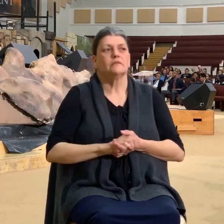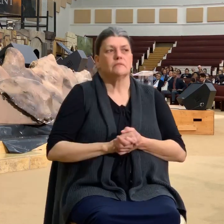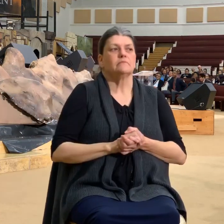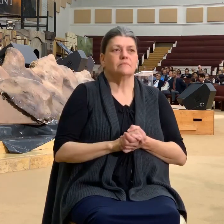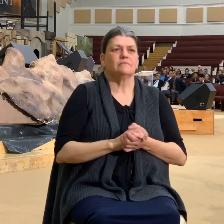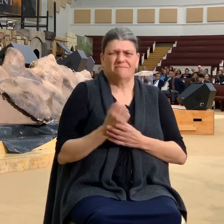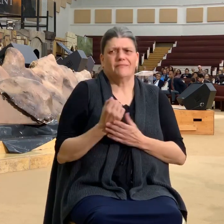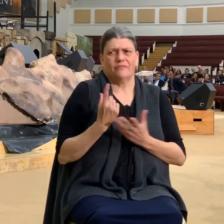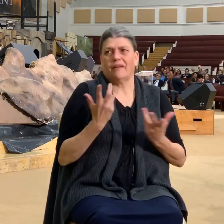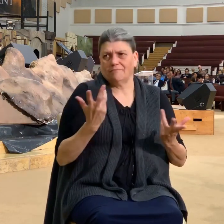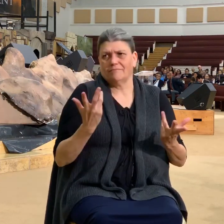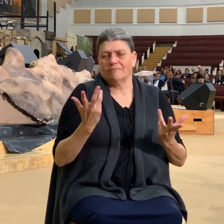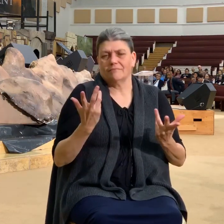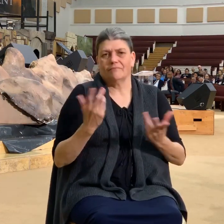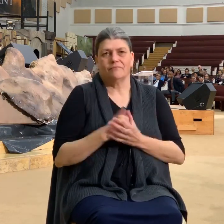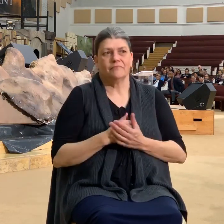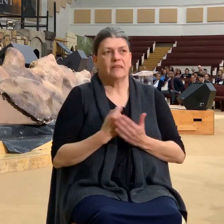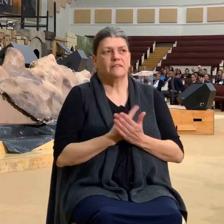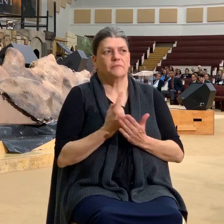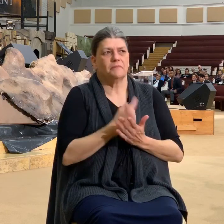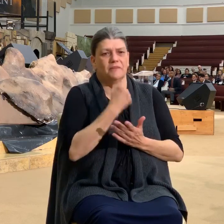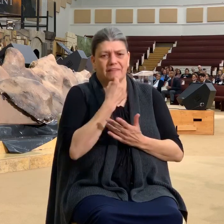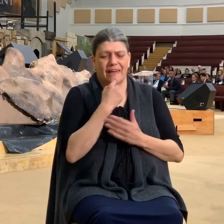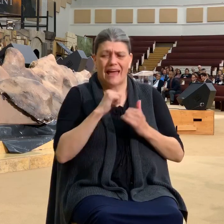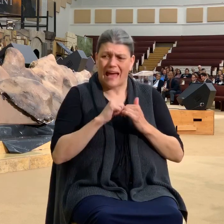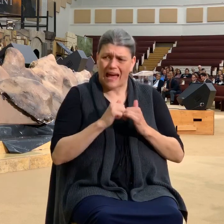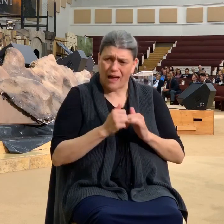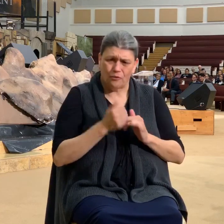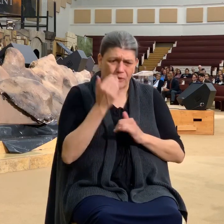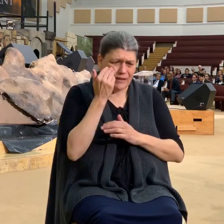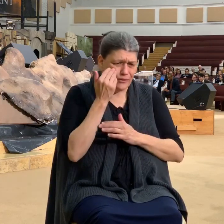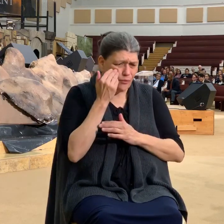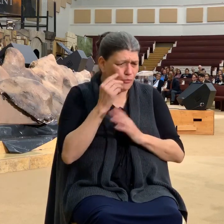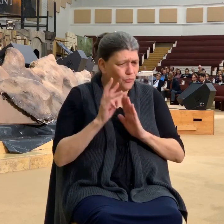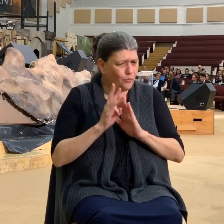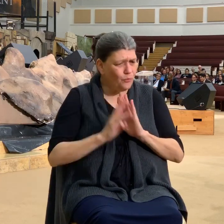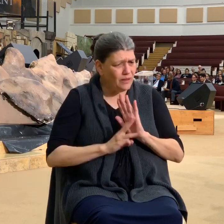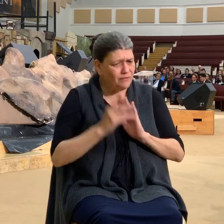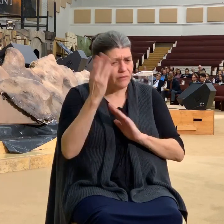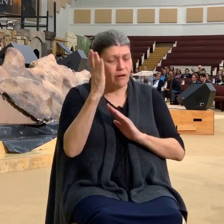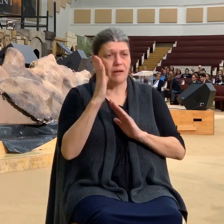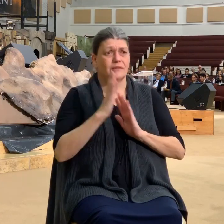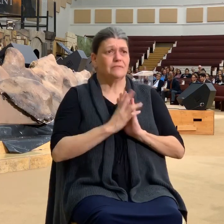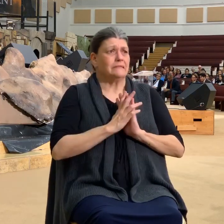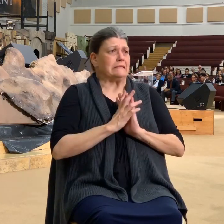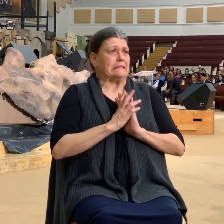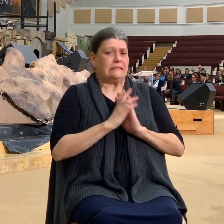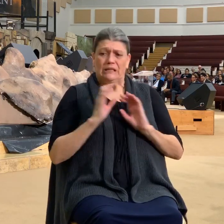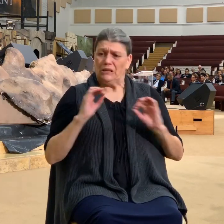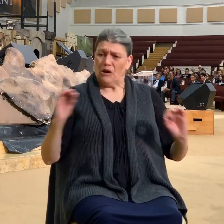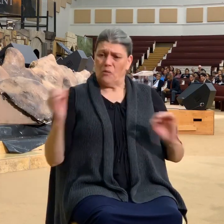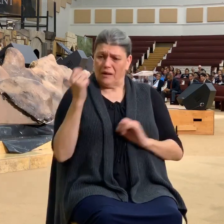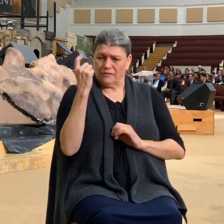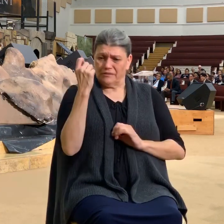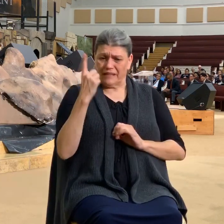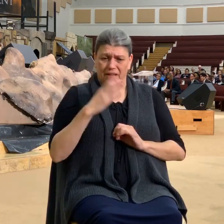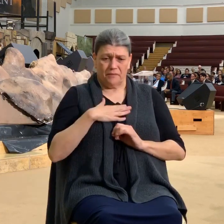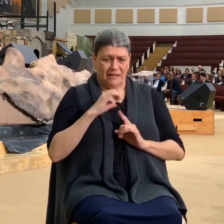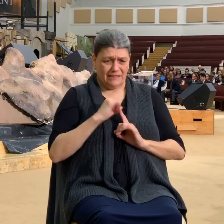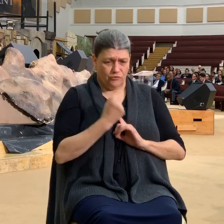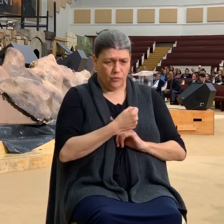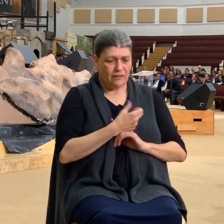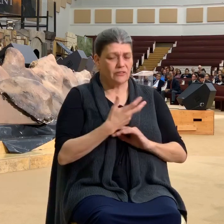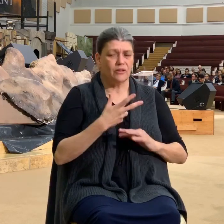And sometimes we're saying, God, how can I know the will of God? Nobody understands what I'm going through.